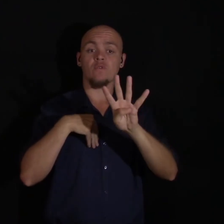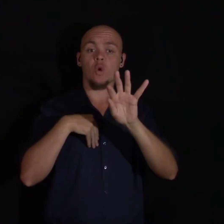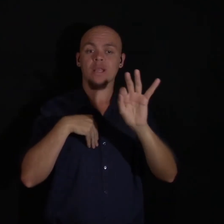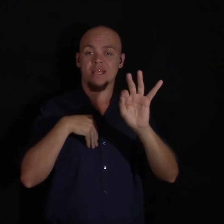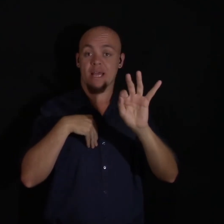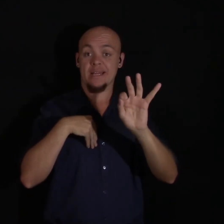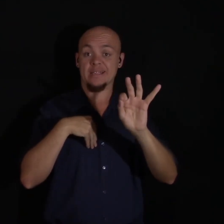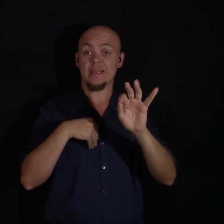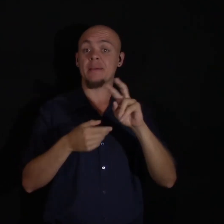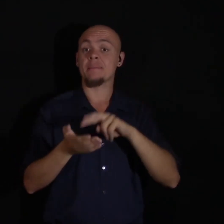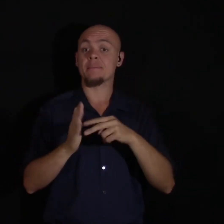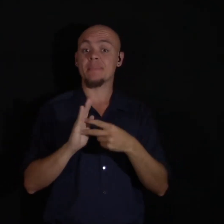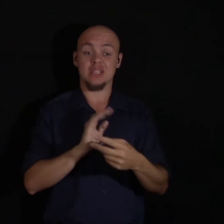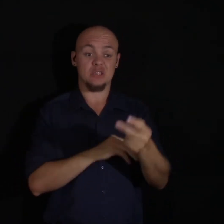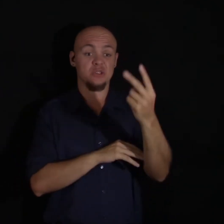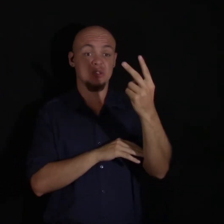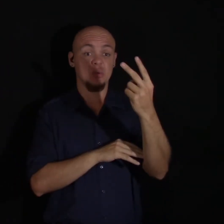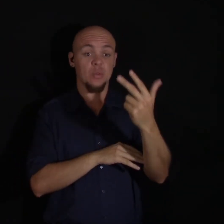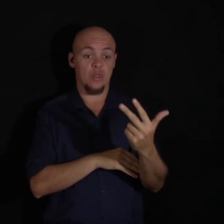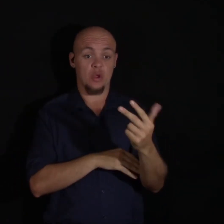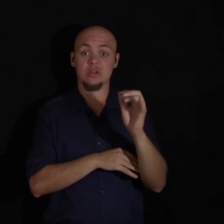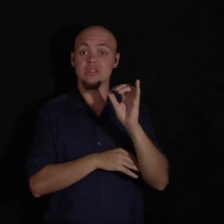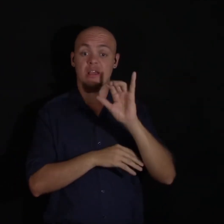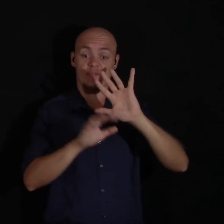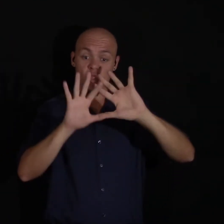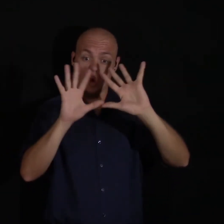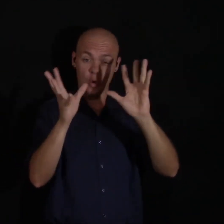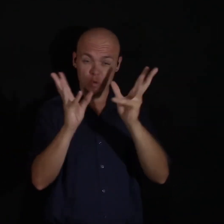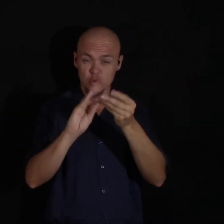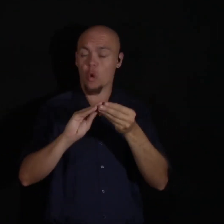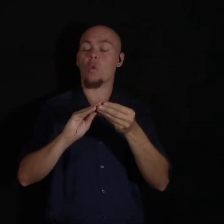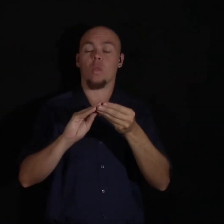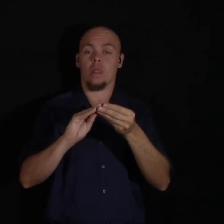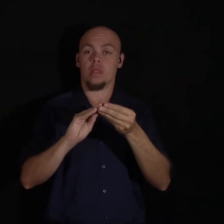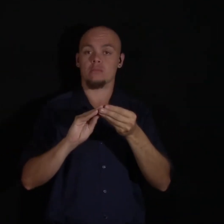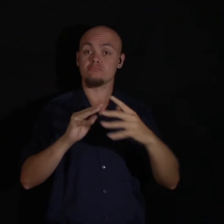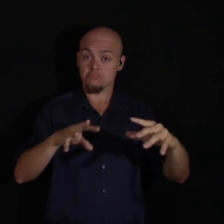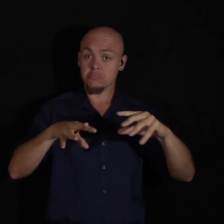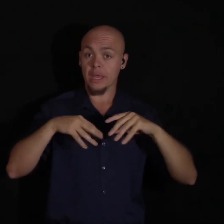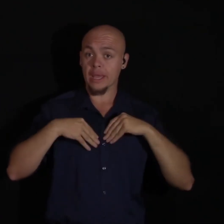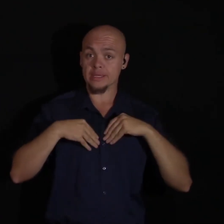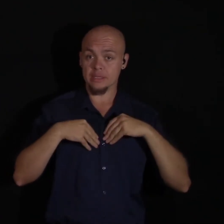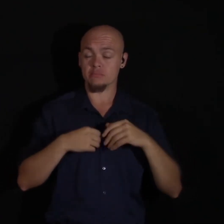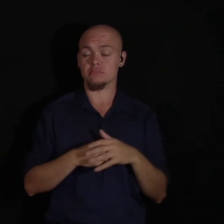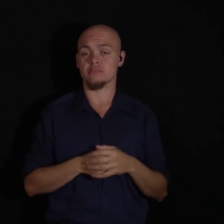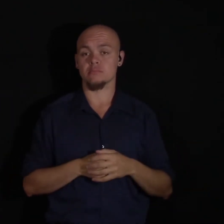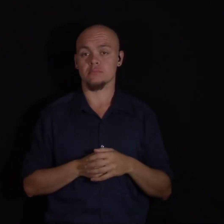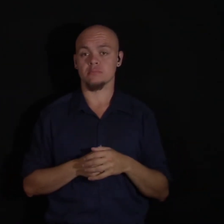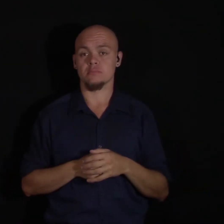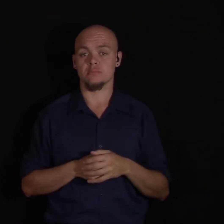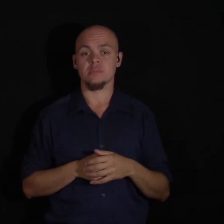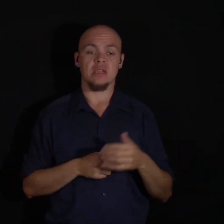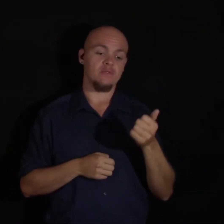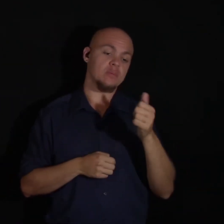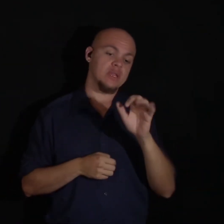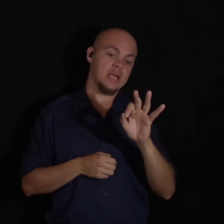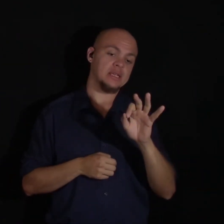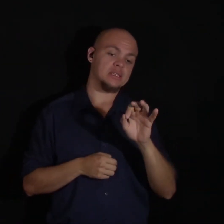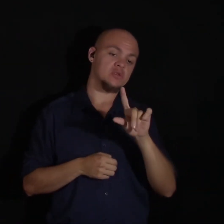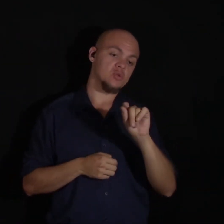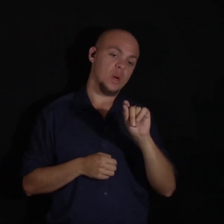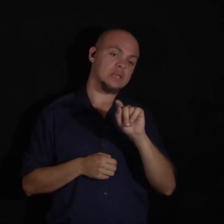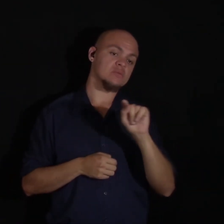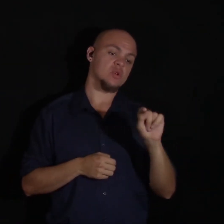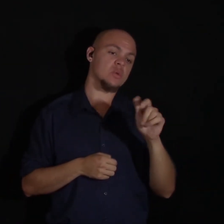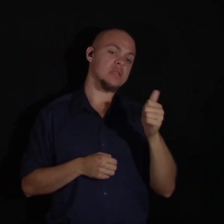That's nearly 2/3 of those societies surveyed from the 1920s to the